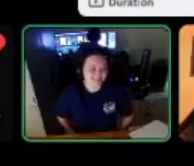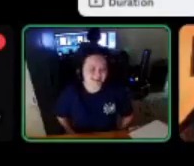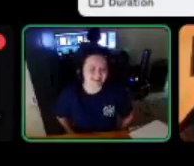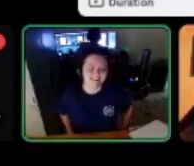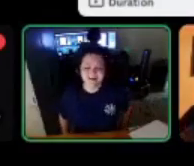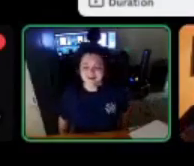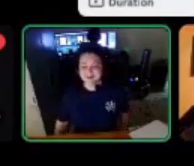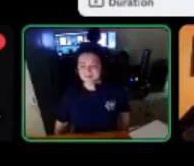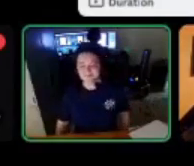okay.